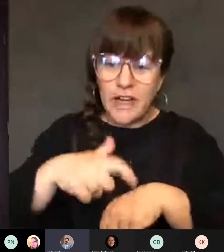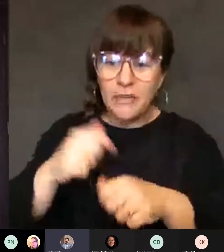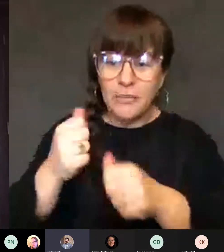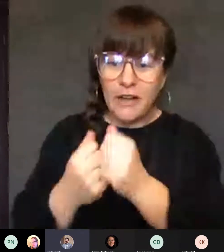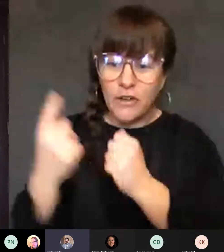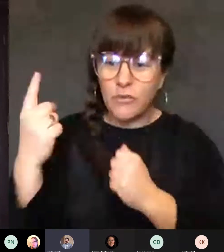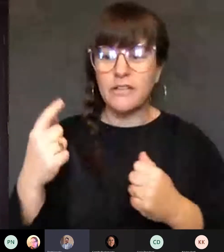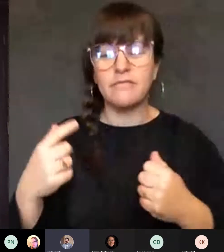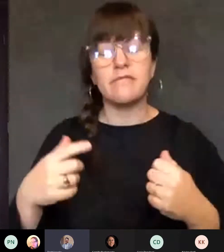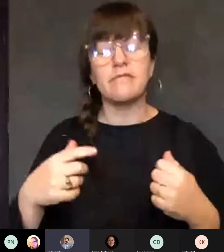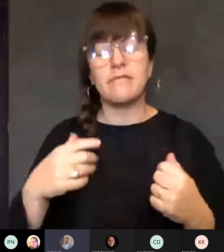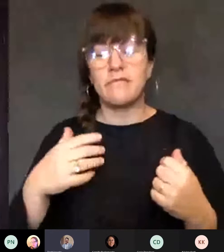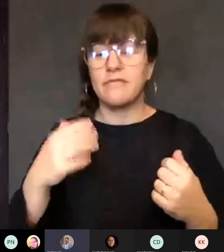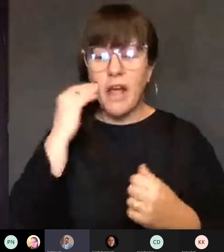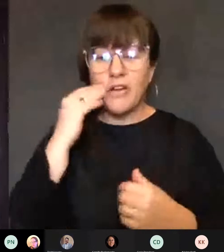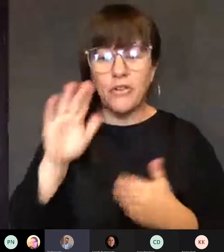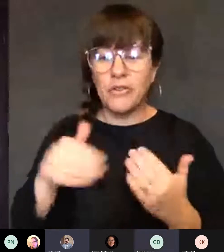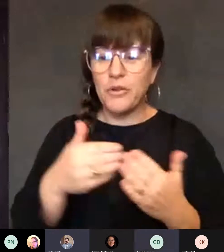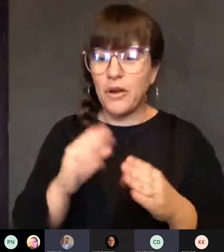grateful. We know you're all super busy.